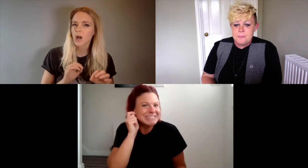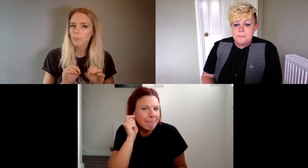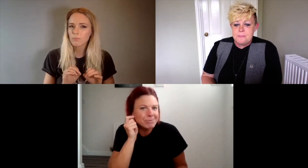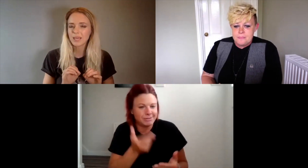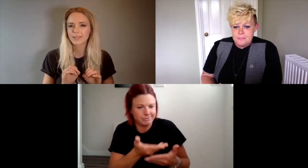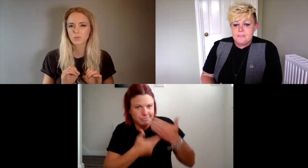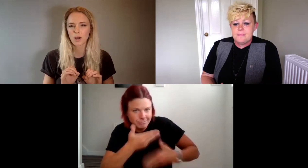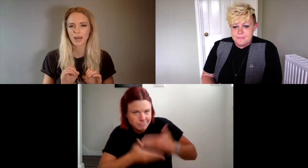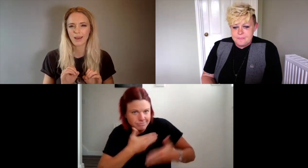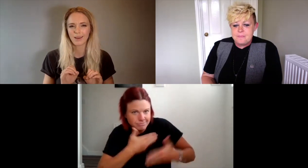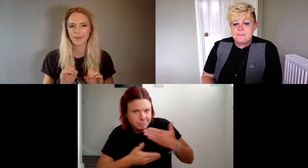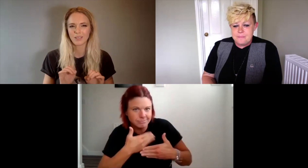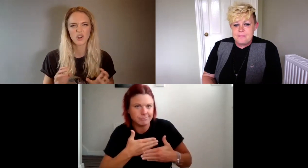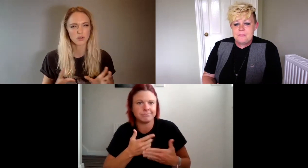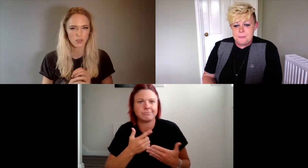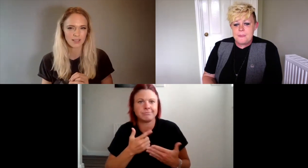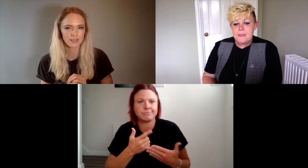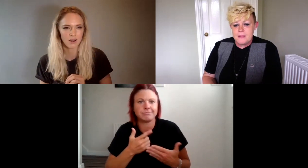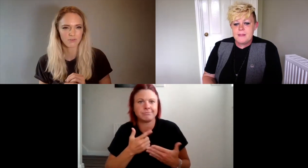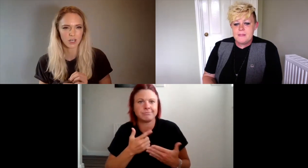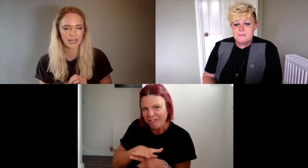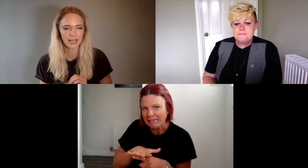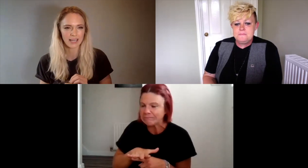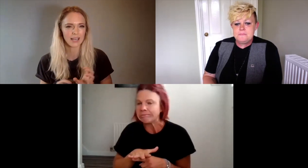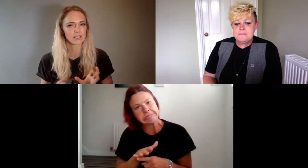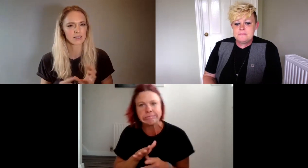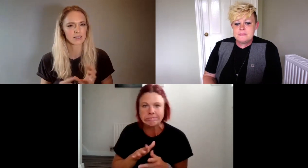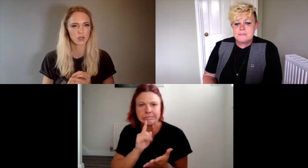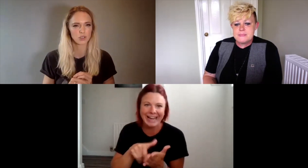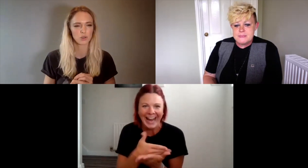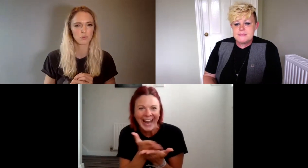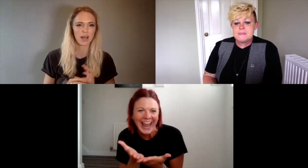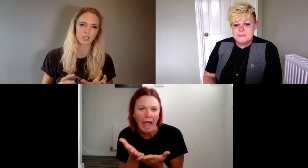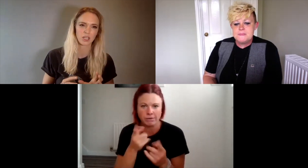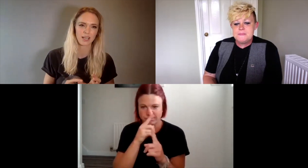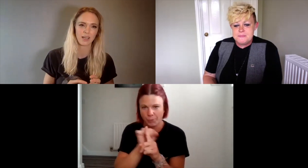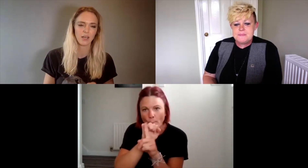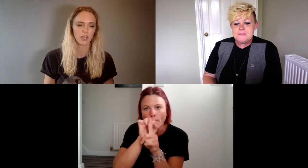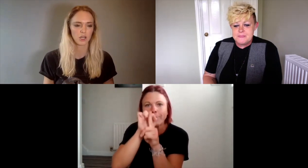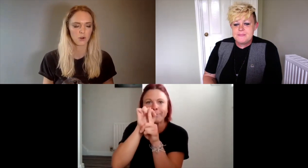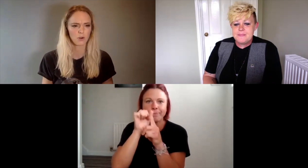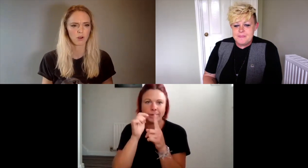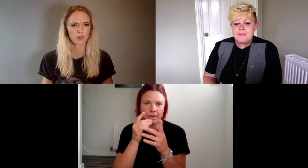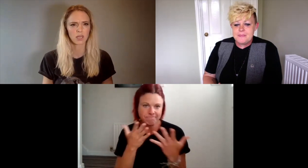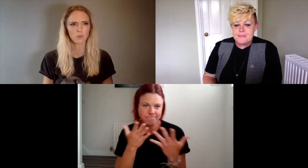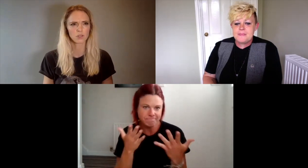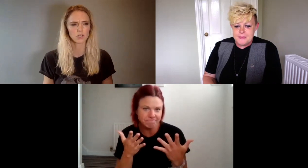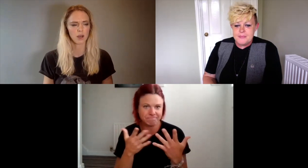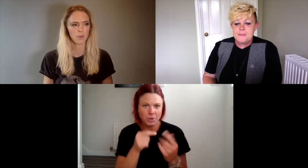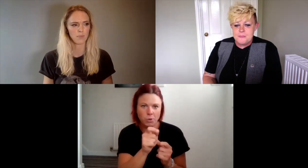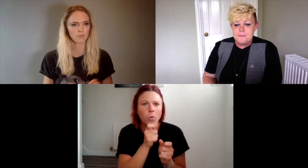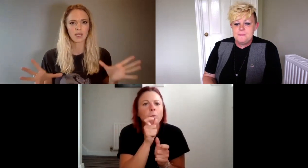there are a couple of bits where you're not doing the sign very clearly. I see what you're trying to do, but actually, you know, I think it